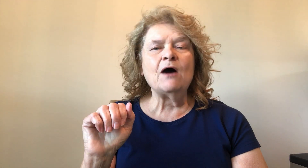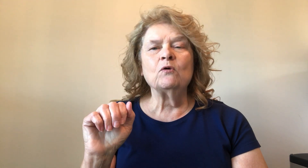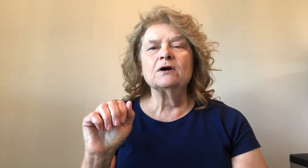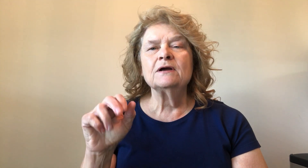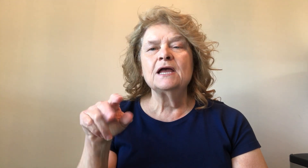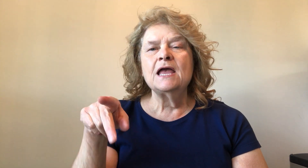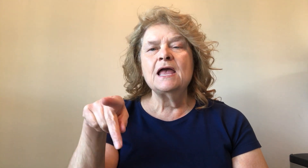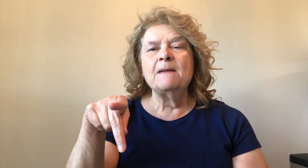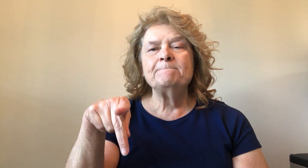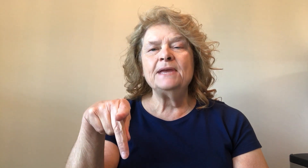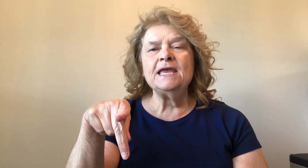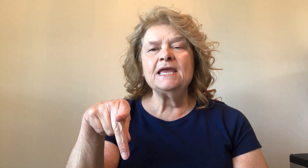Power,